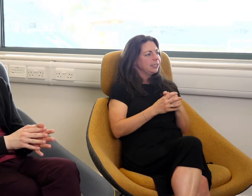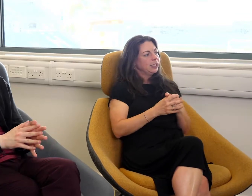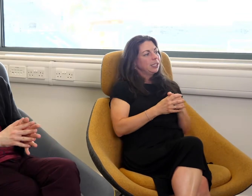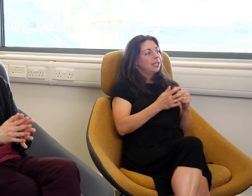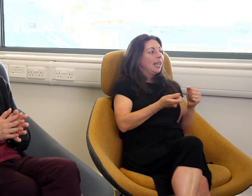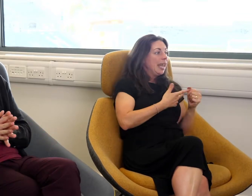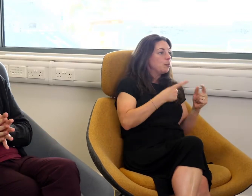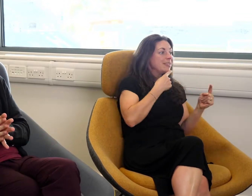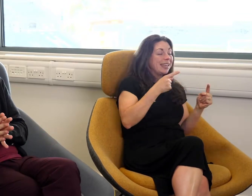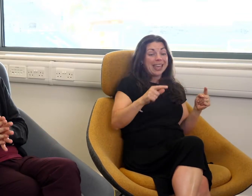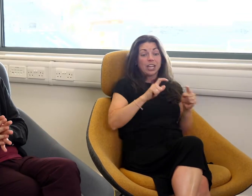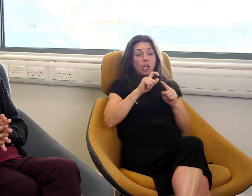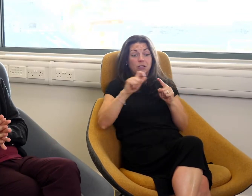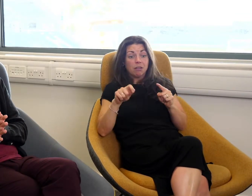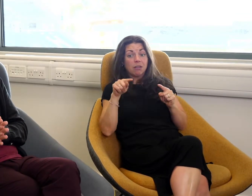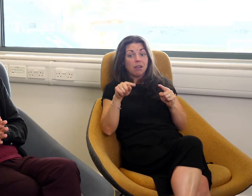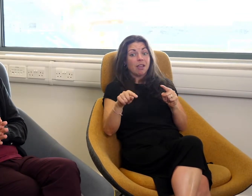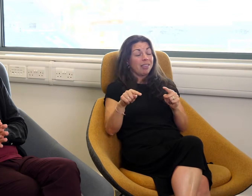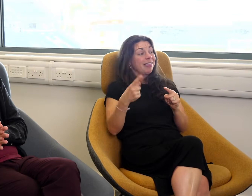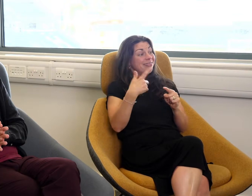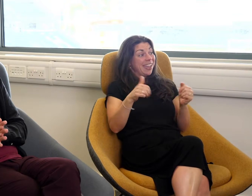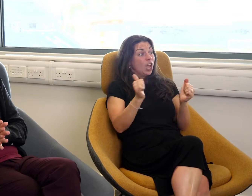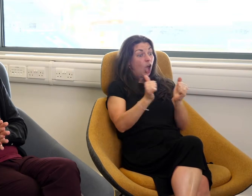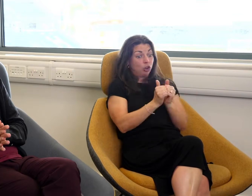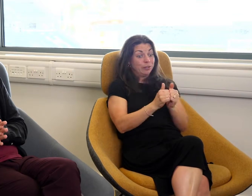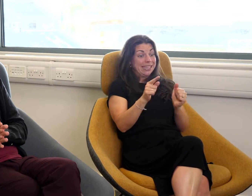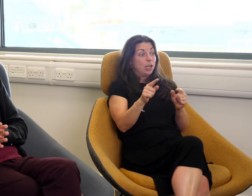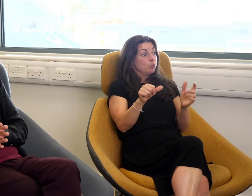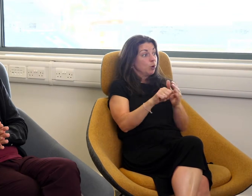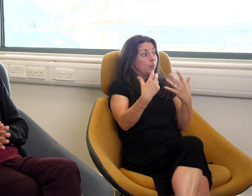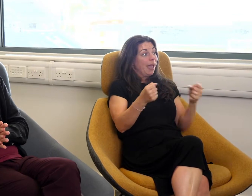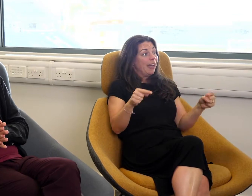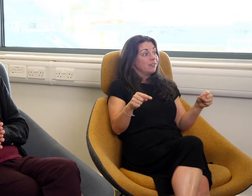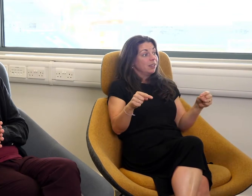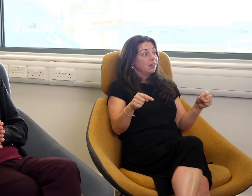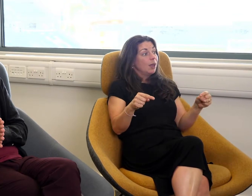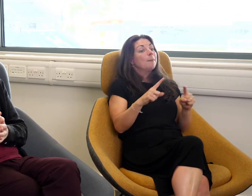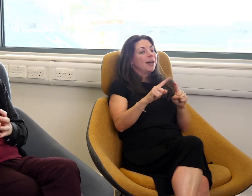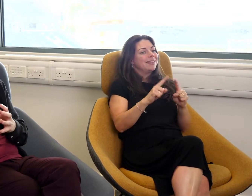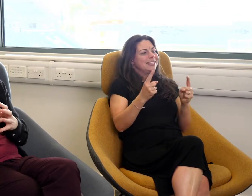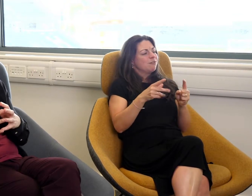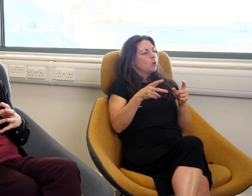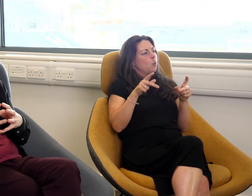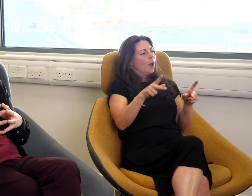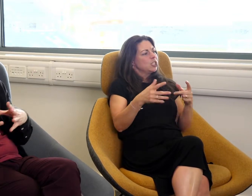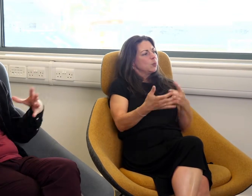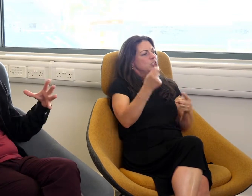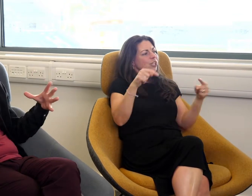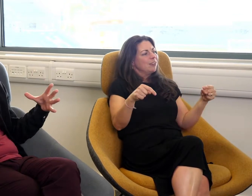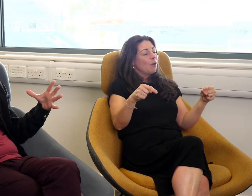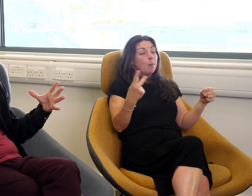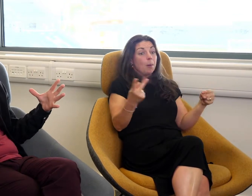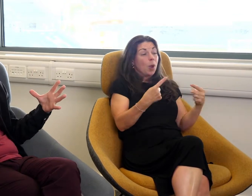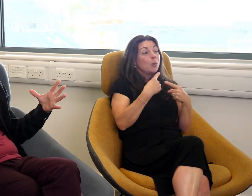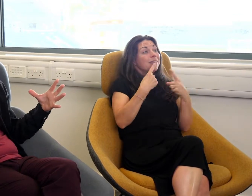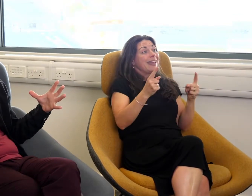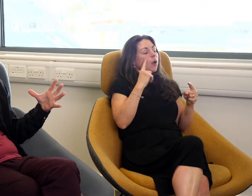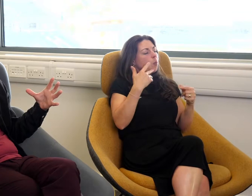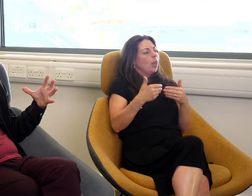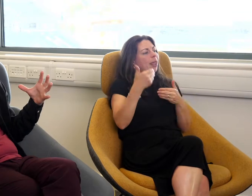They're both accepting that the problem is there and that it's really difficult. Whereas now we have such a diverse mix of parties, and I